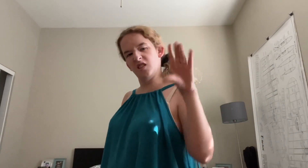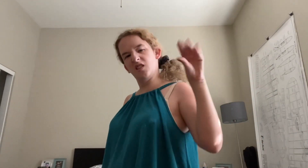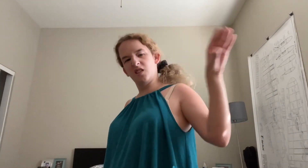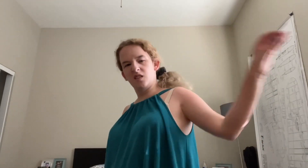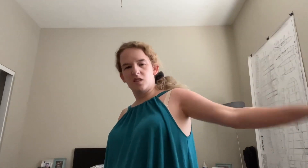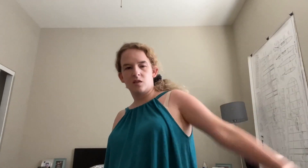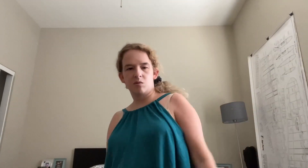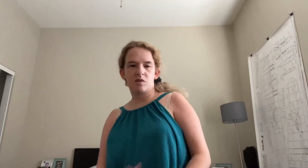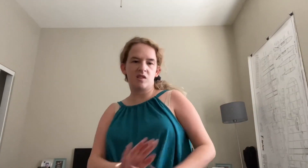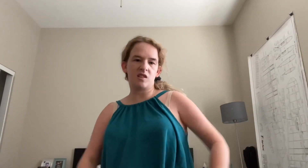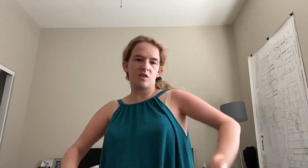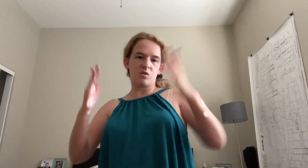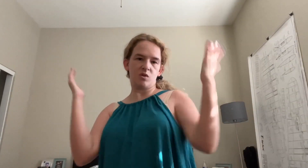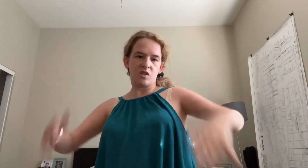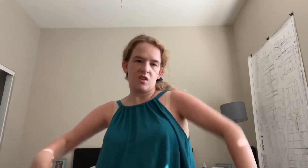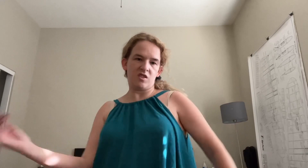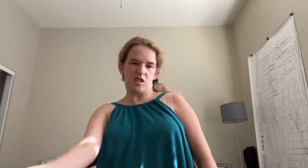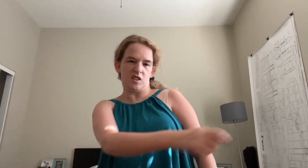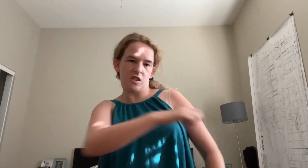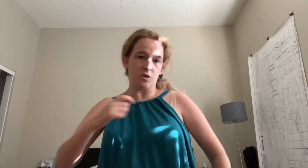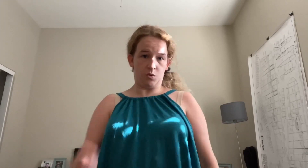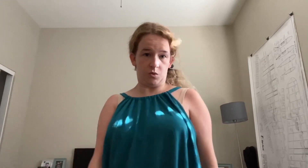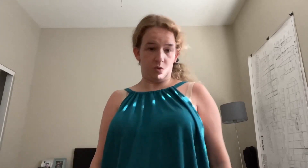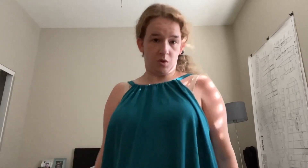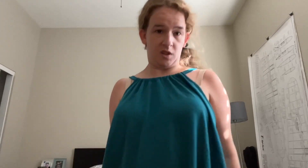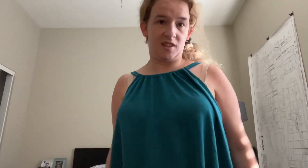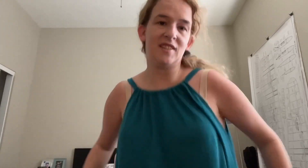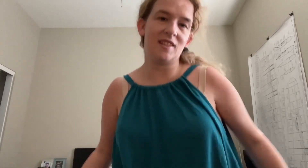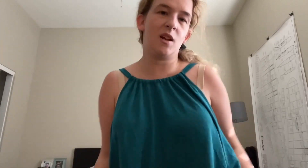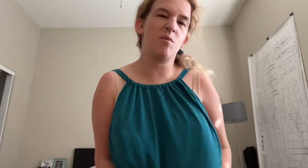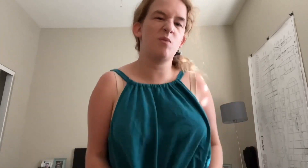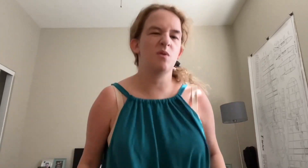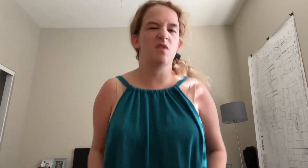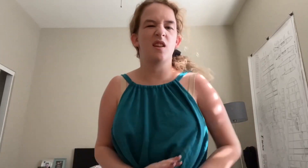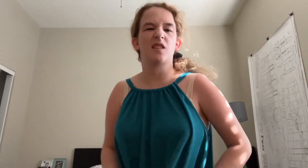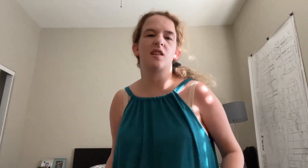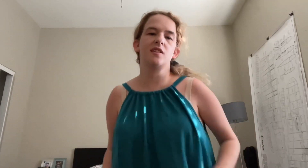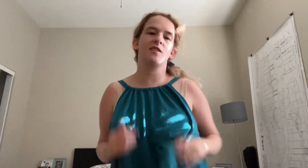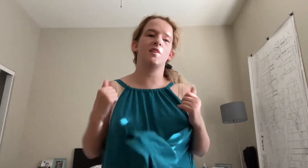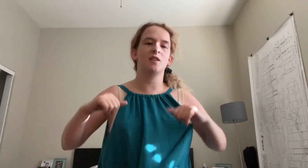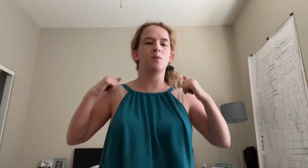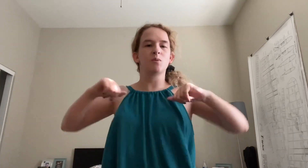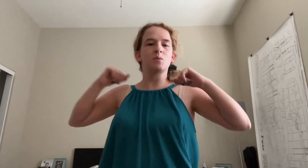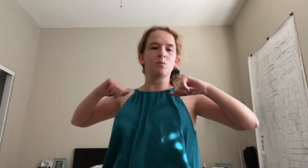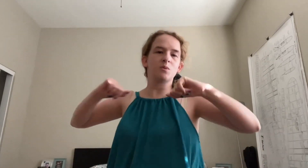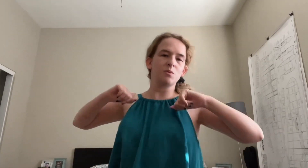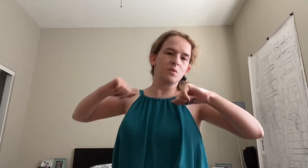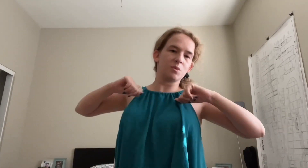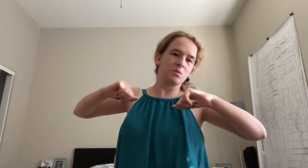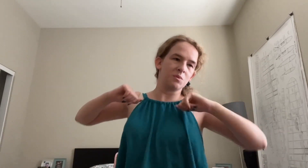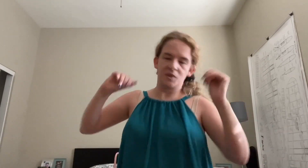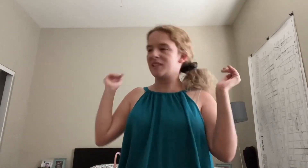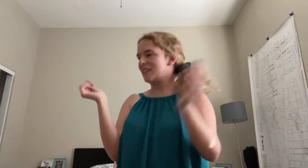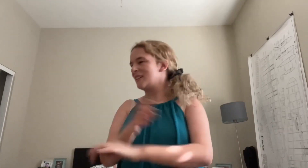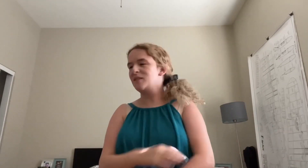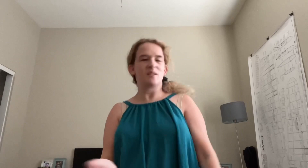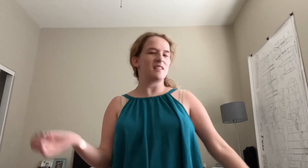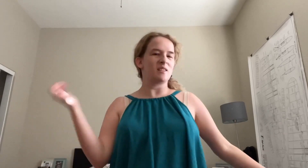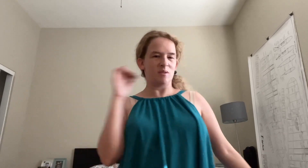Conversation, cause your body talk, no translation. Don't need words when you move like that. Shake your boom, boom, boom, boom like that. We